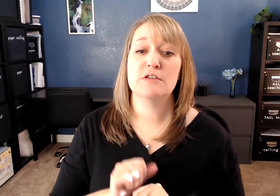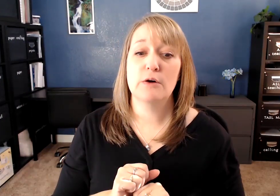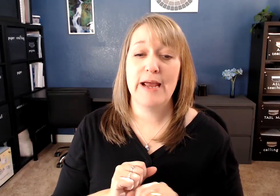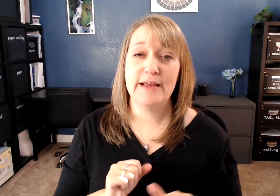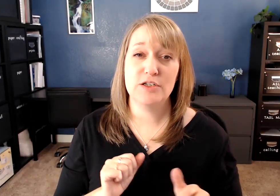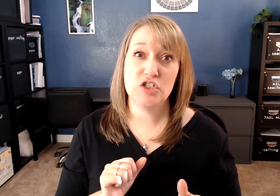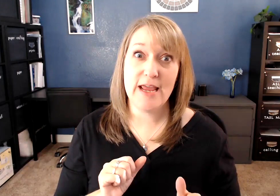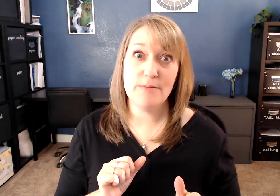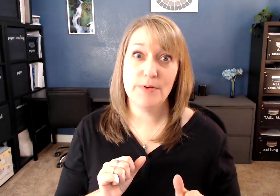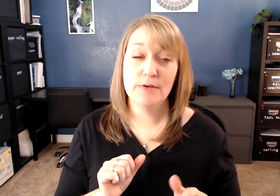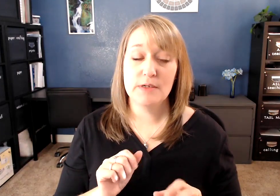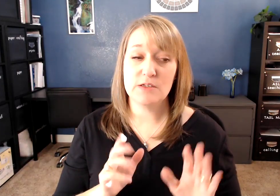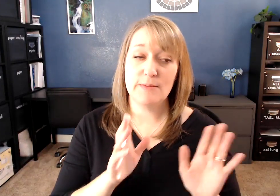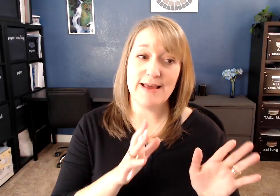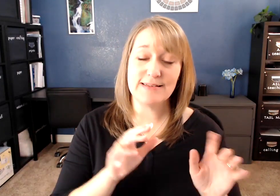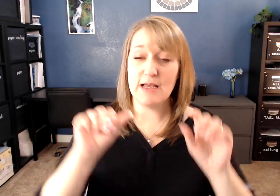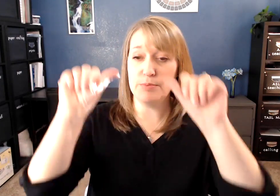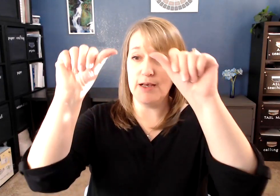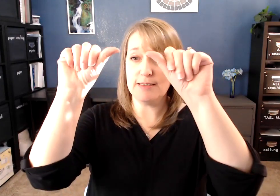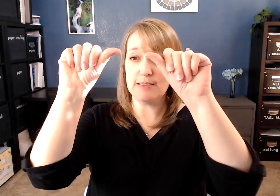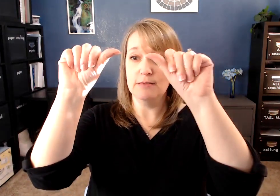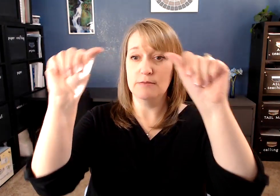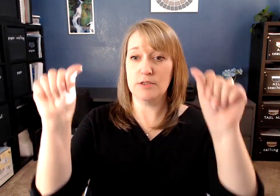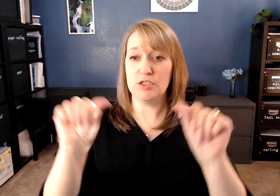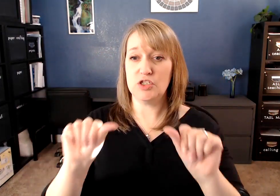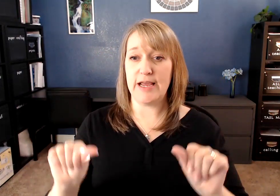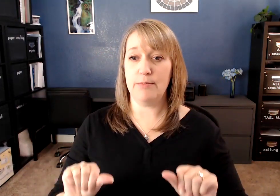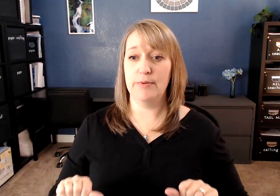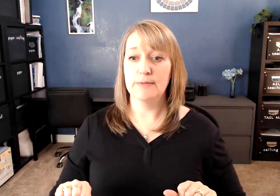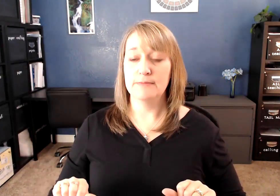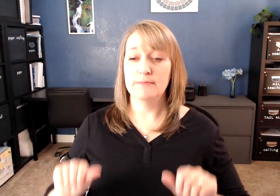So hand shape is going to be that sign plus shape.